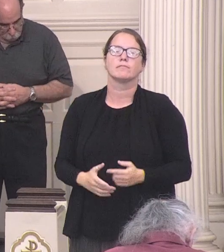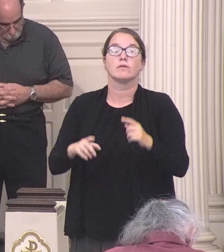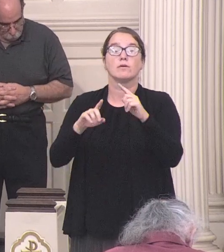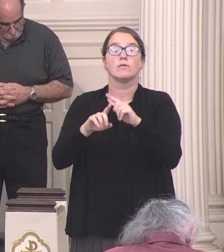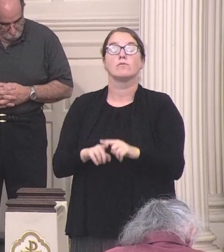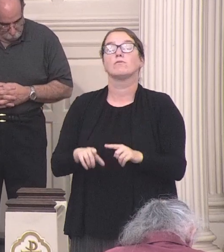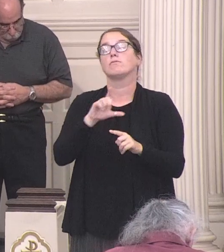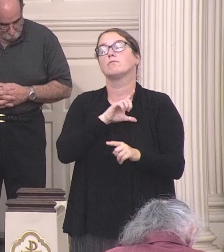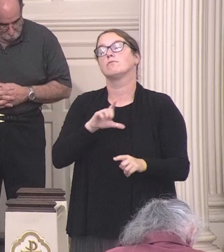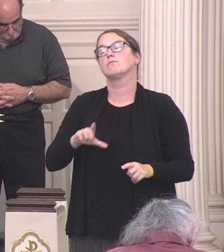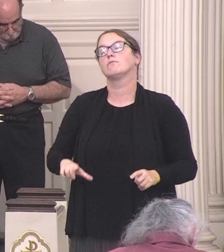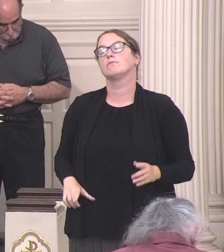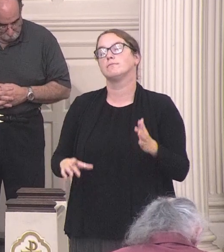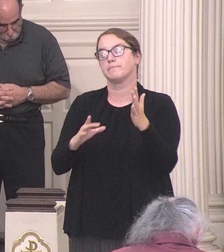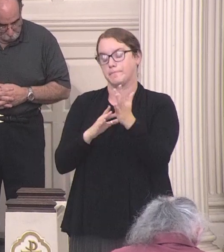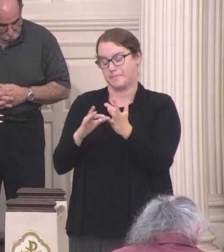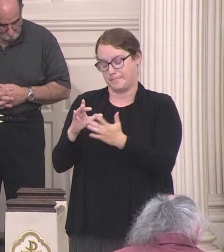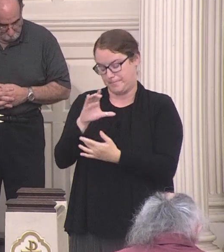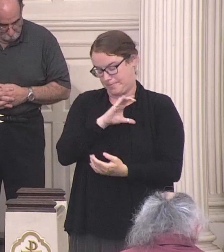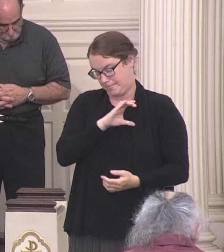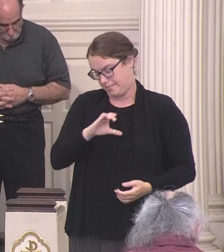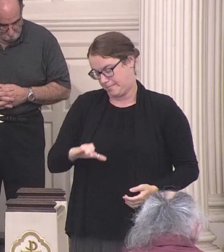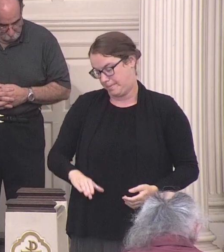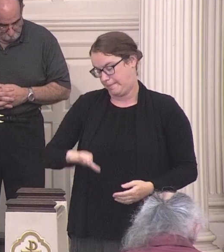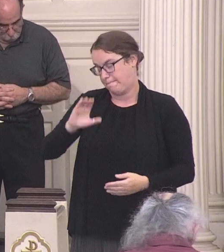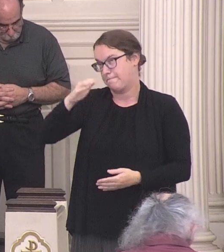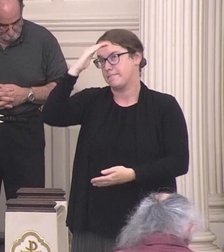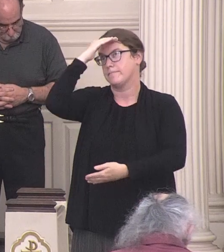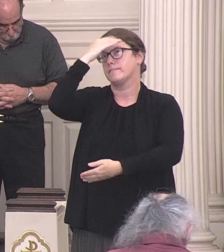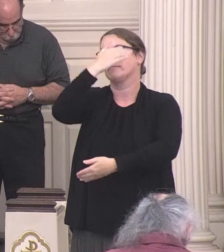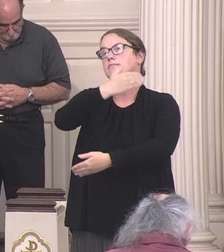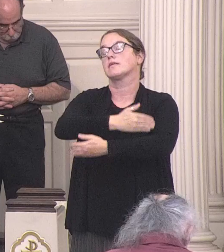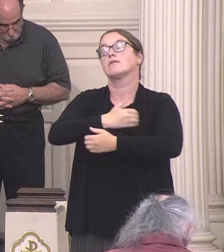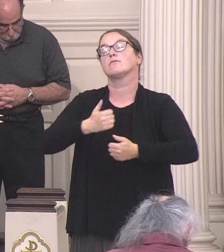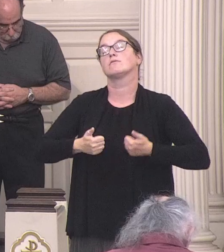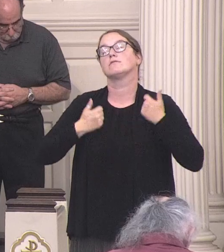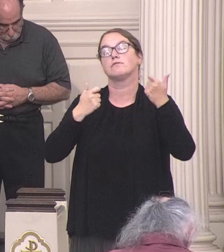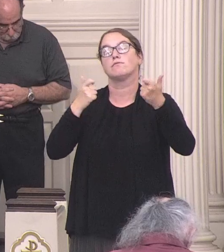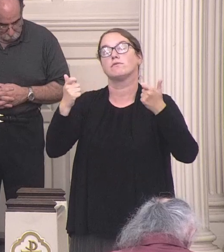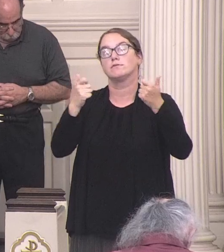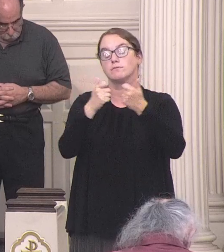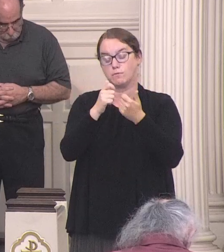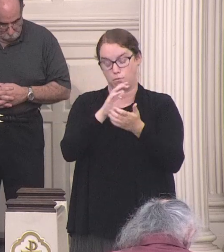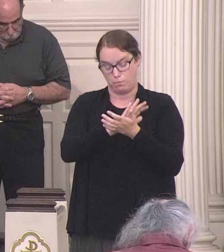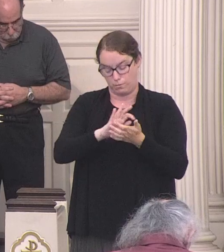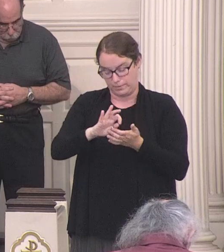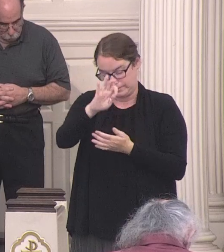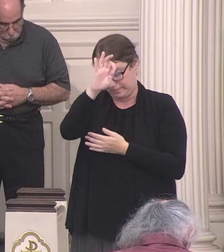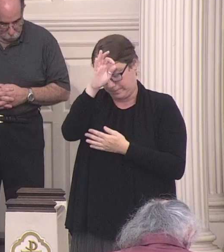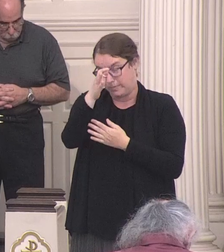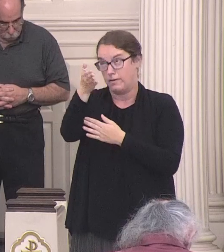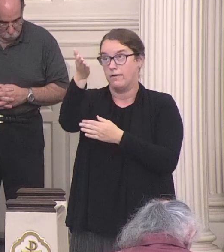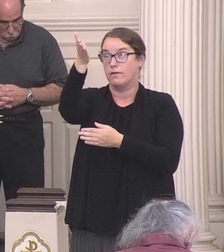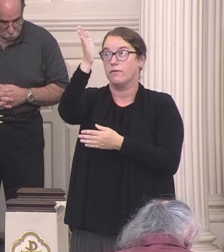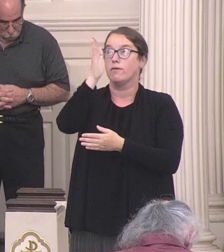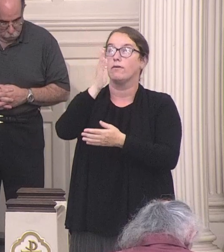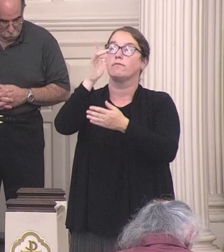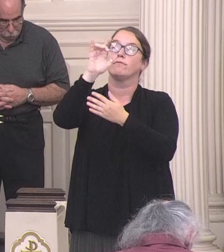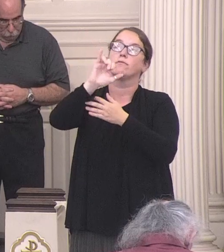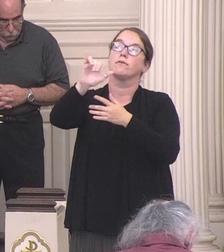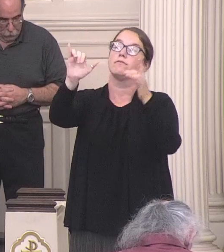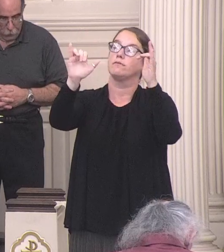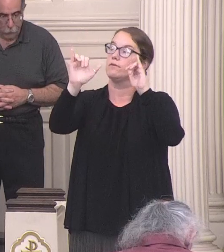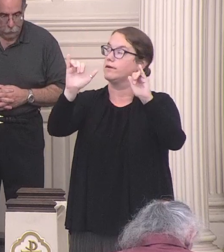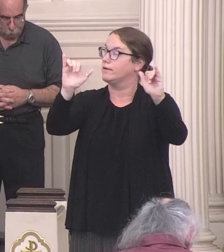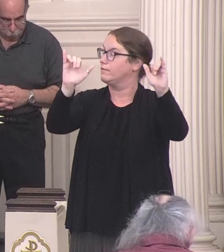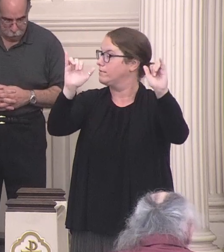Through our Lord Jesus Christ, your Son, who lives and reigns with you in the unity of the Holy Spirit, one God forever and